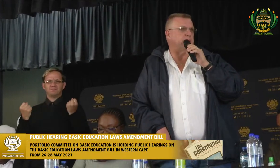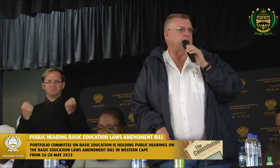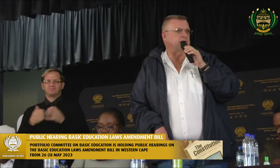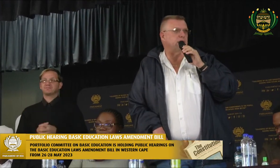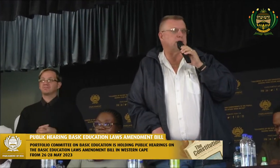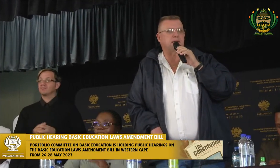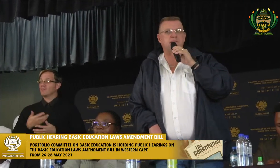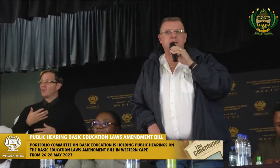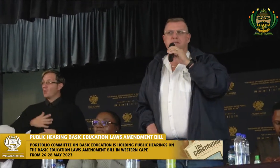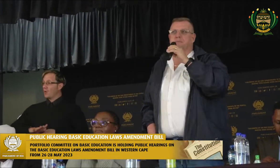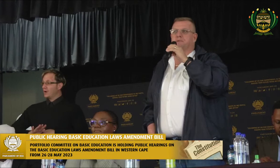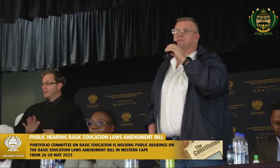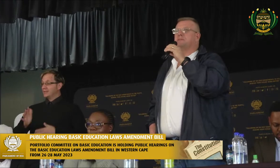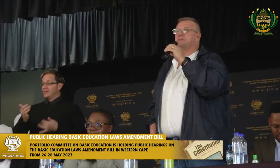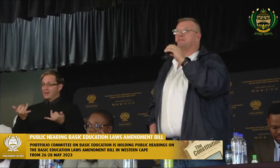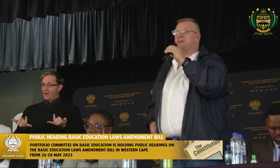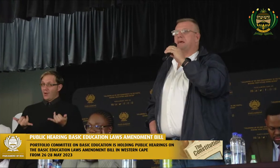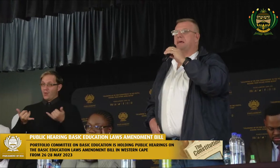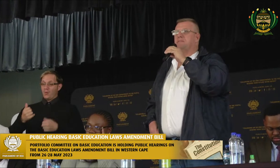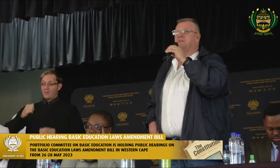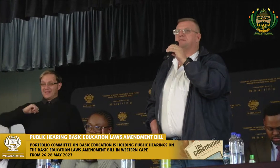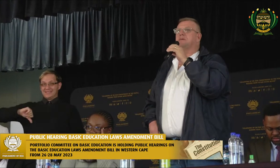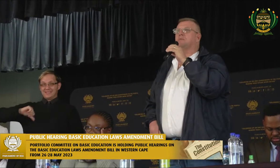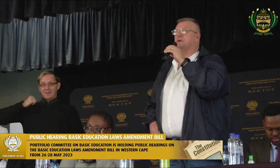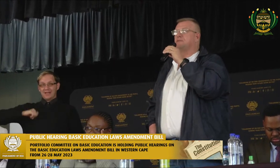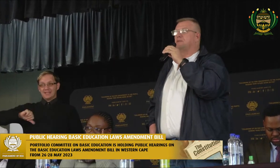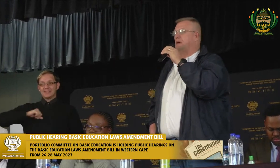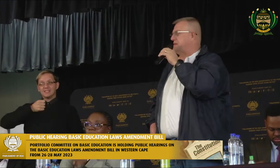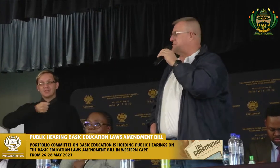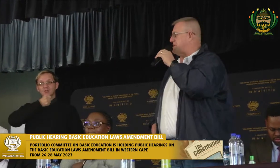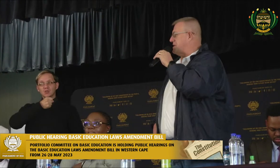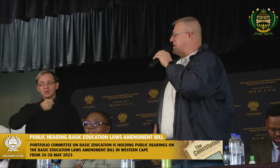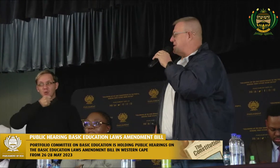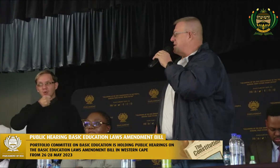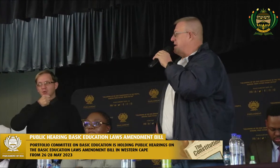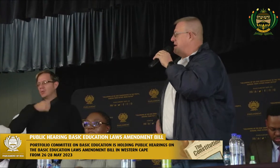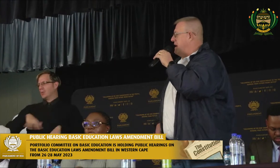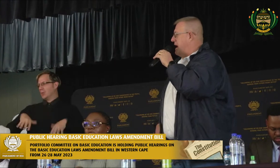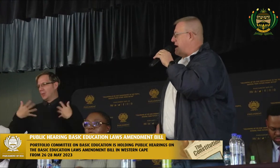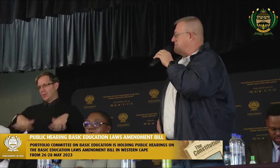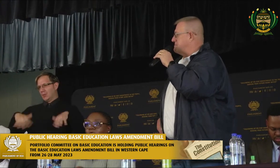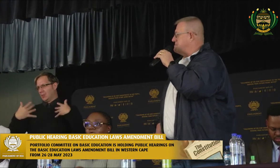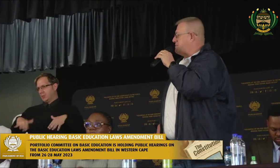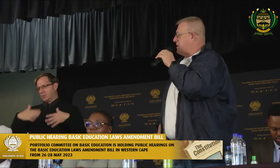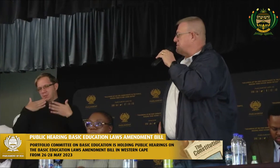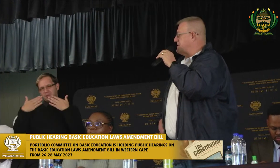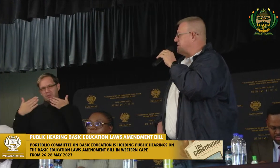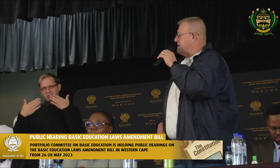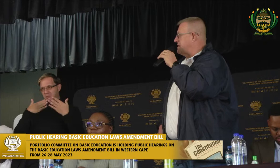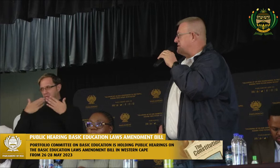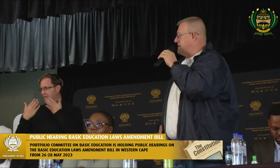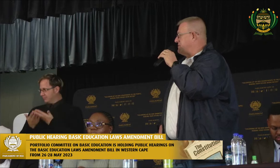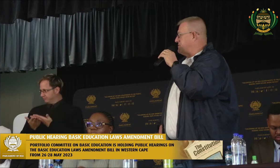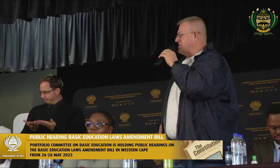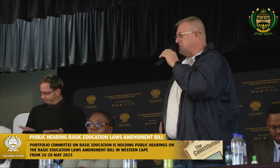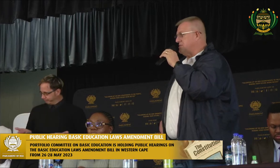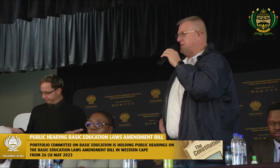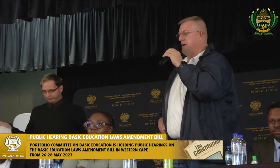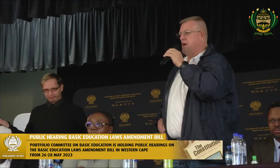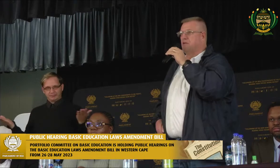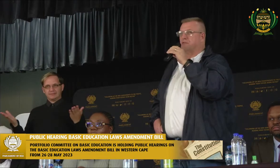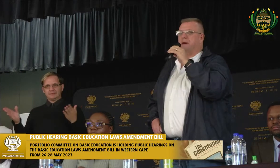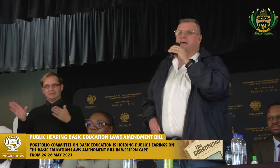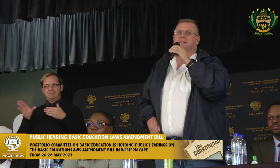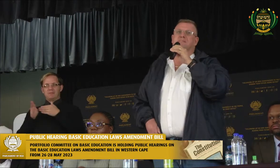George Municipality, I'd like to take this opportunity to thank every single one of you, and especially the parliamentary